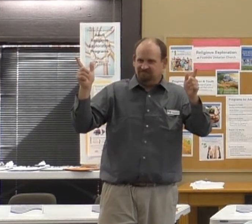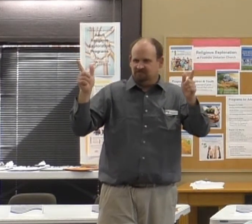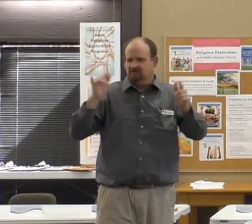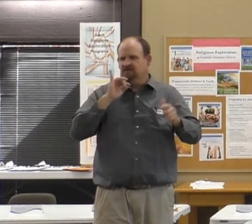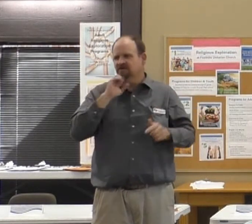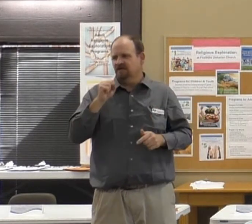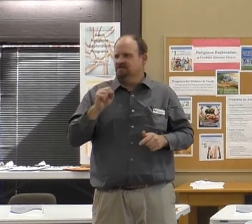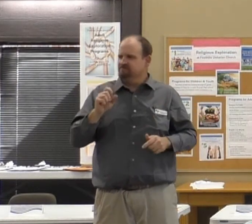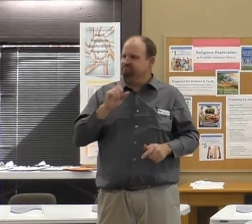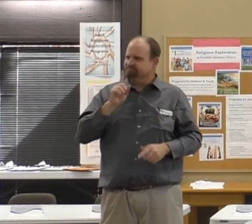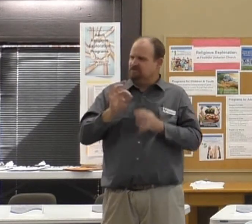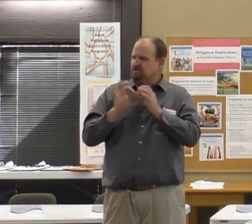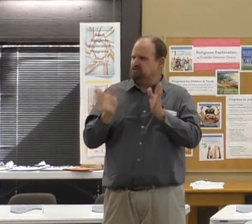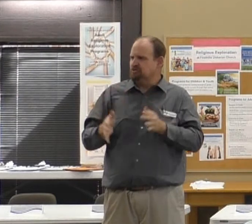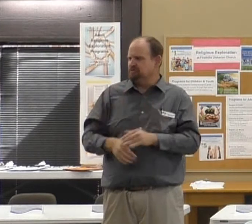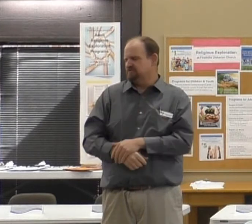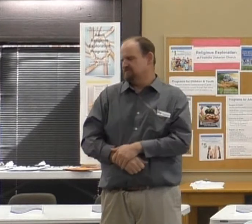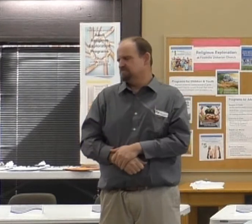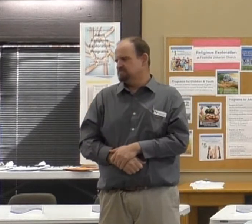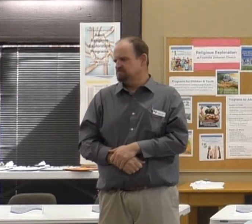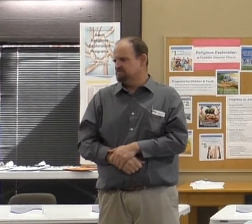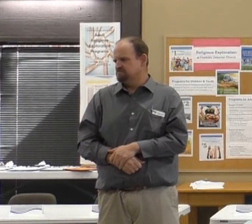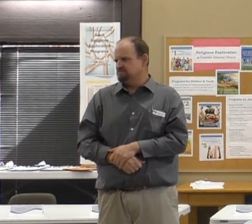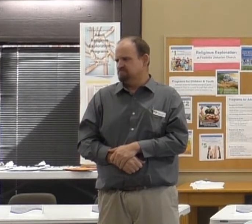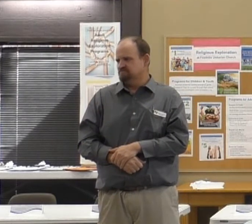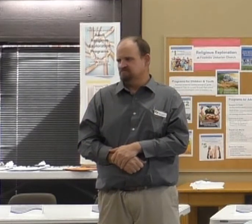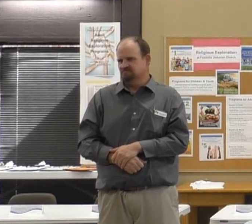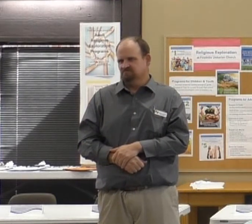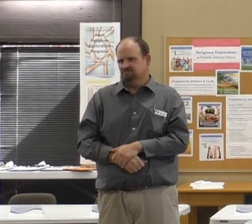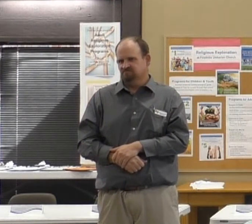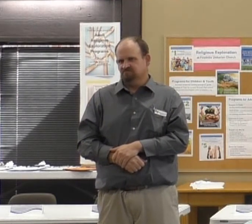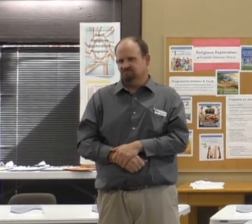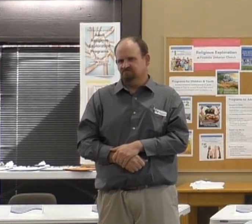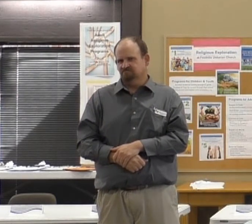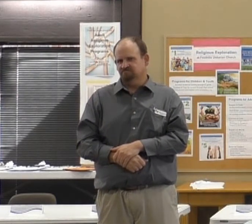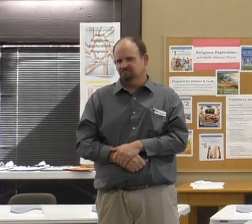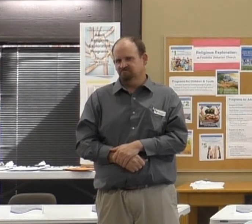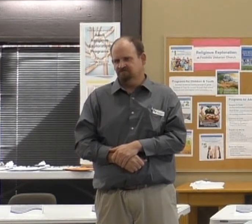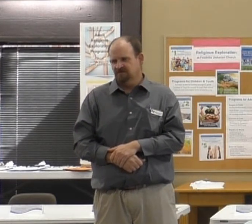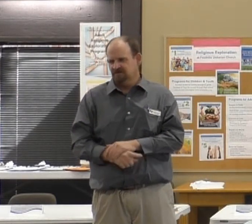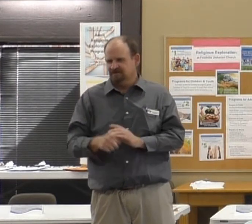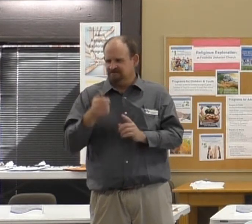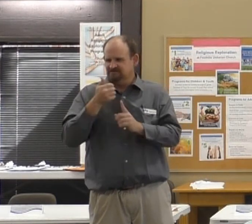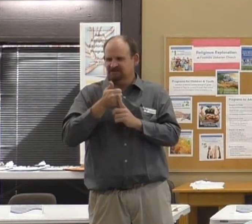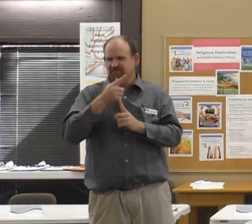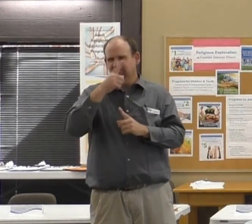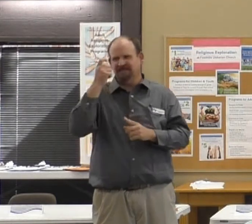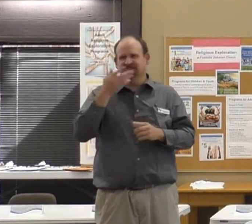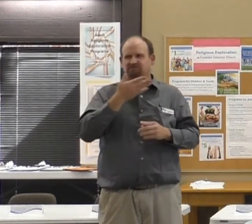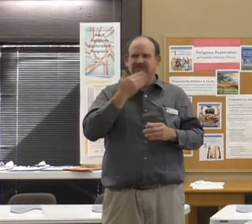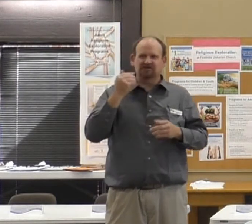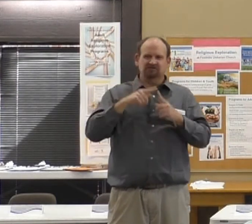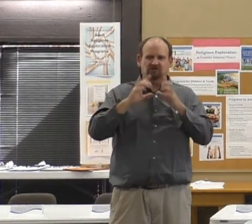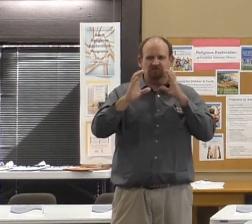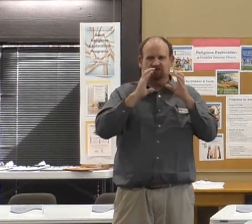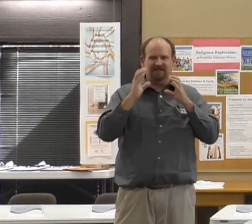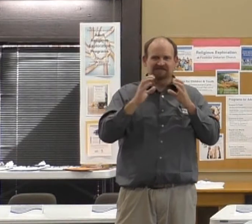have the best technology of all, and that is sign language interpreters.